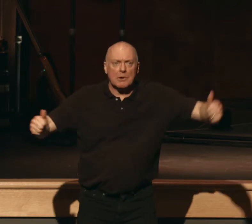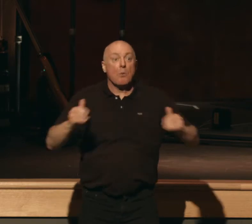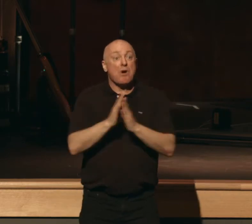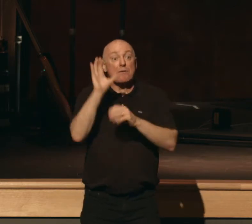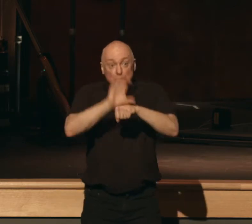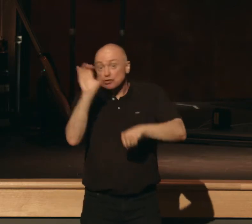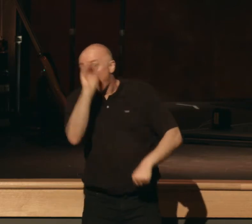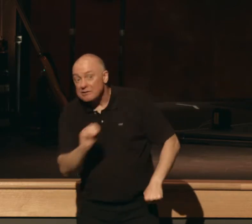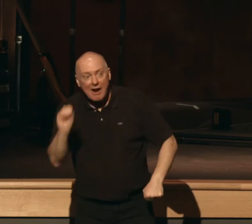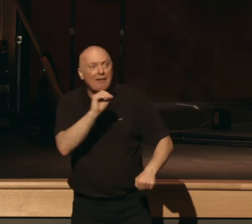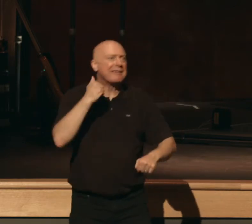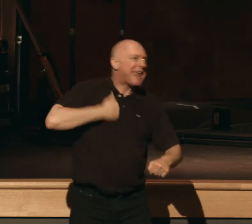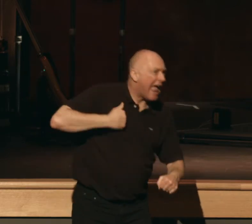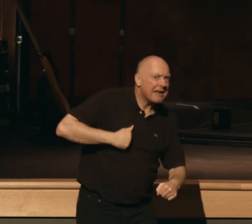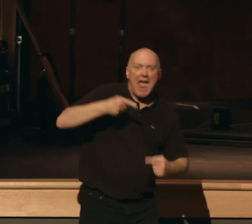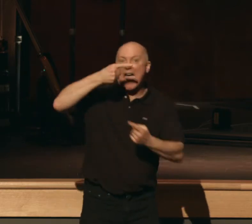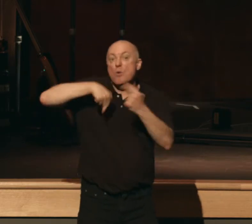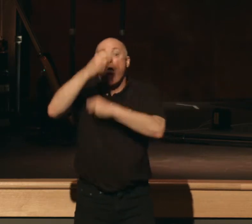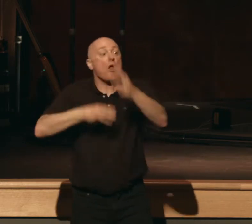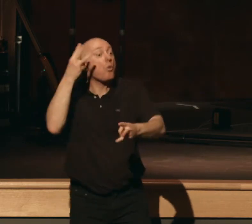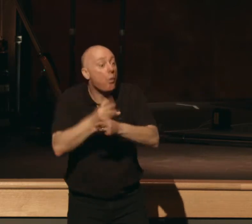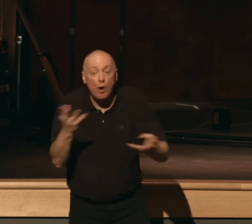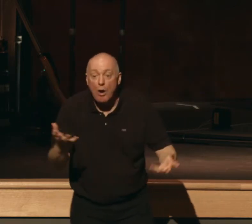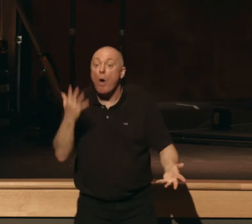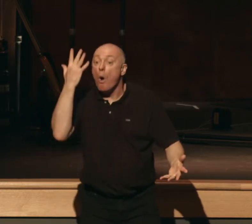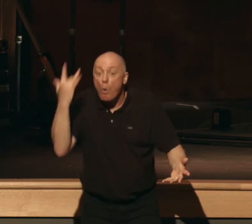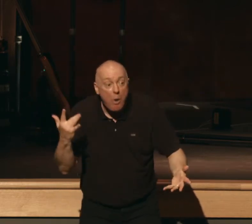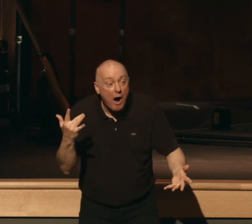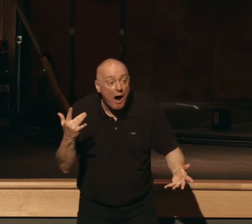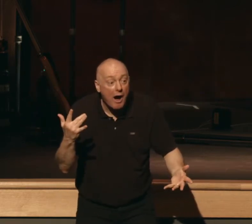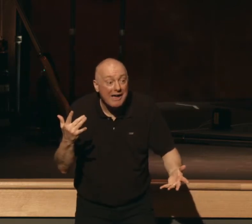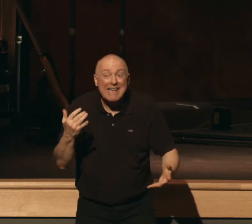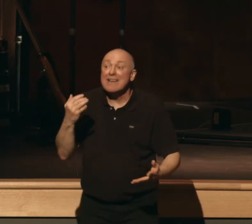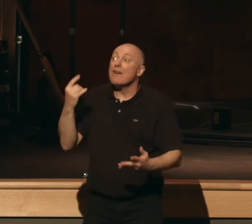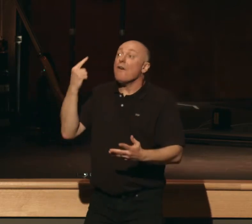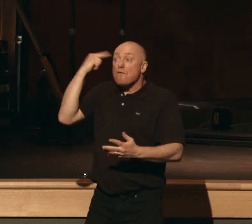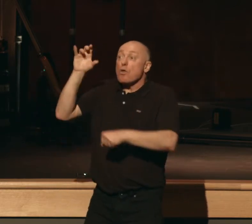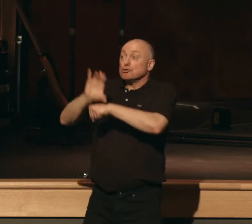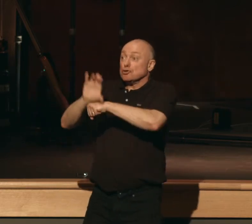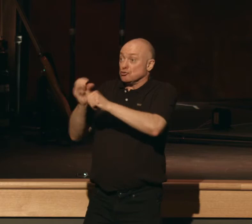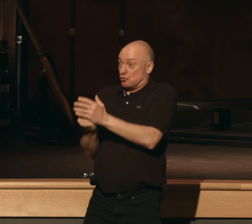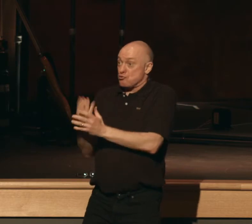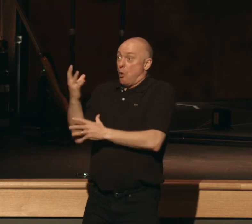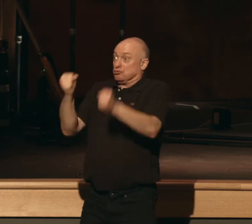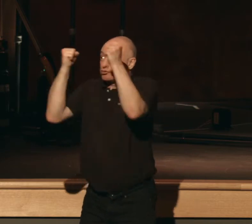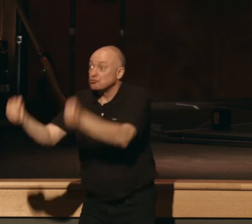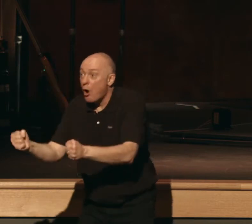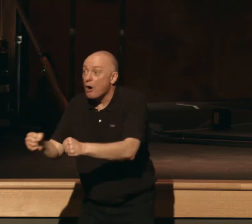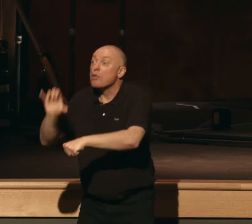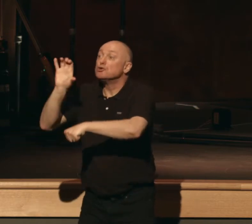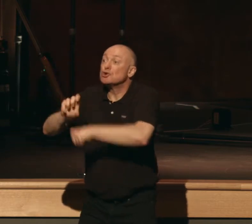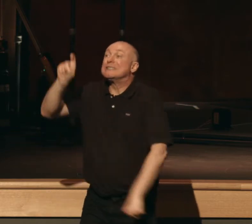in Ontario and in Canada and around the world, because for the church to thrive, the